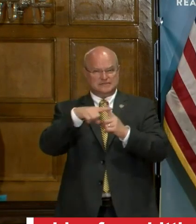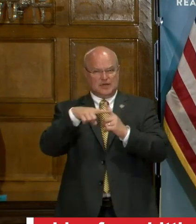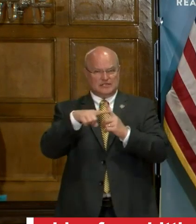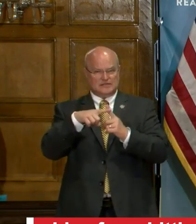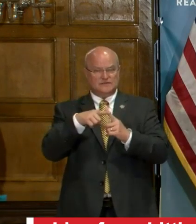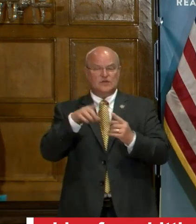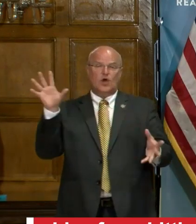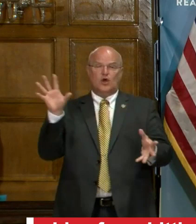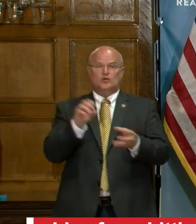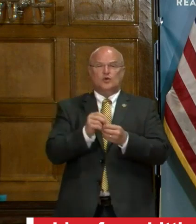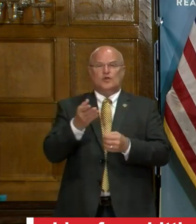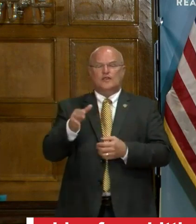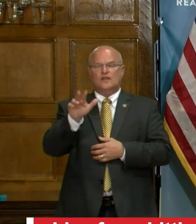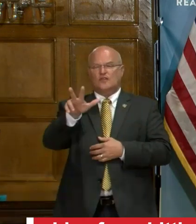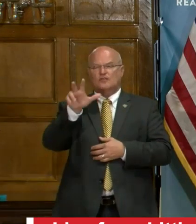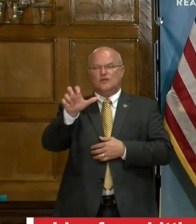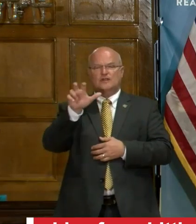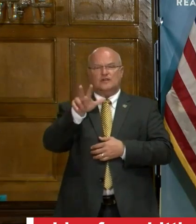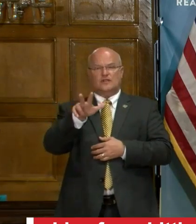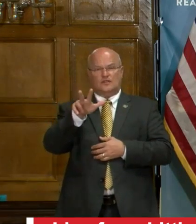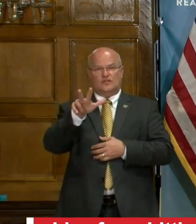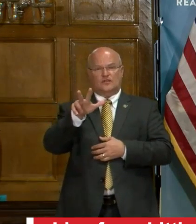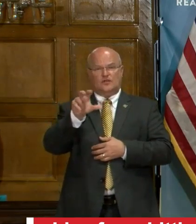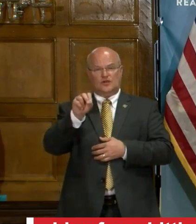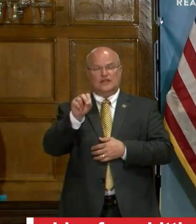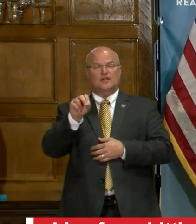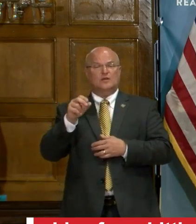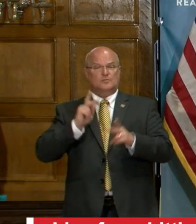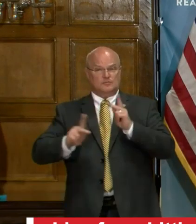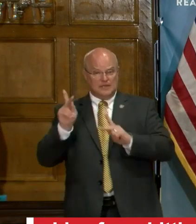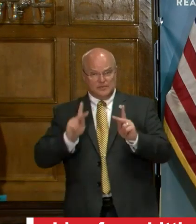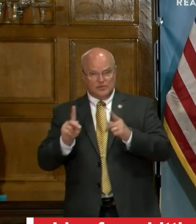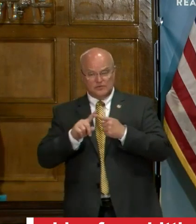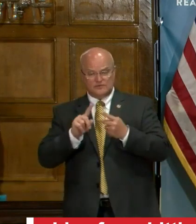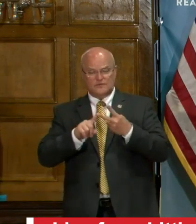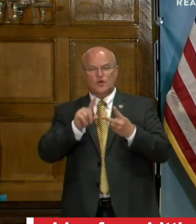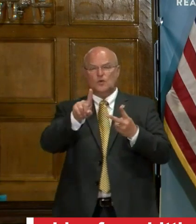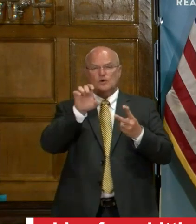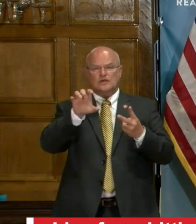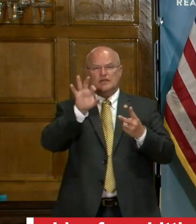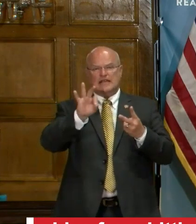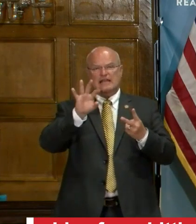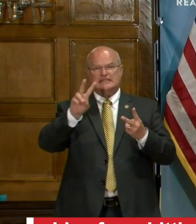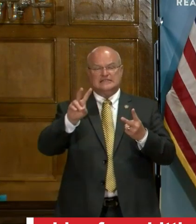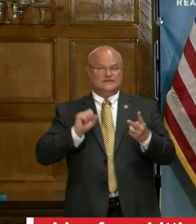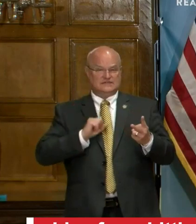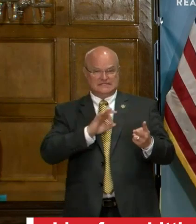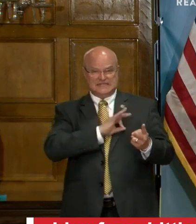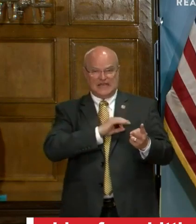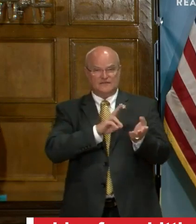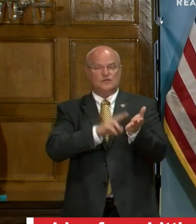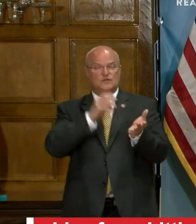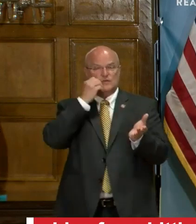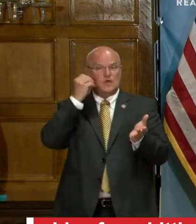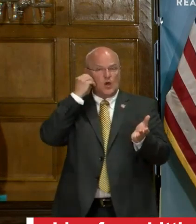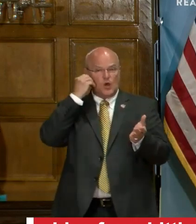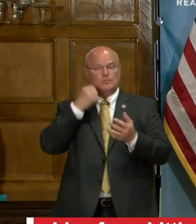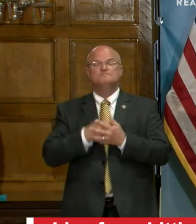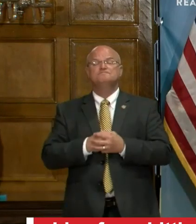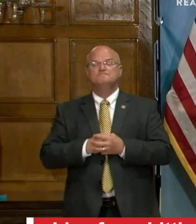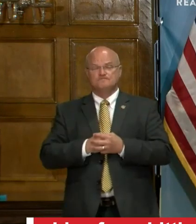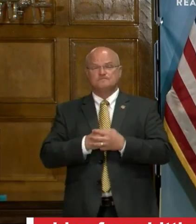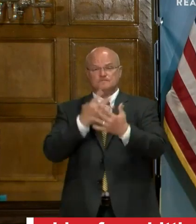positive. So our totals there are 330 residents and 197 staff. For our